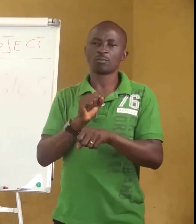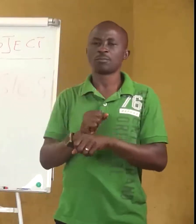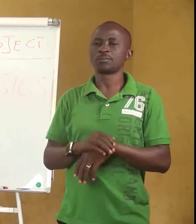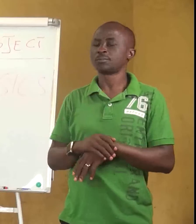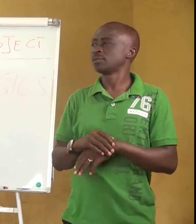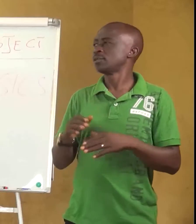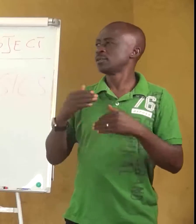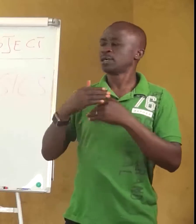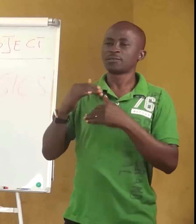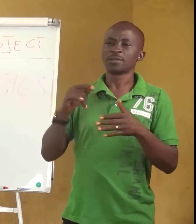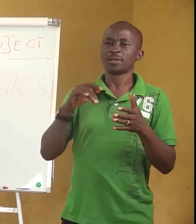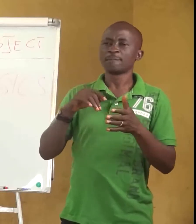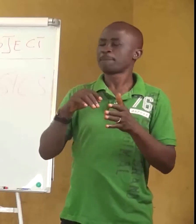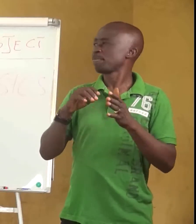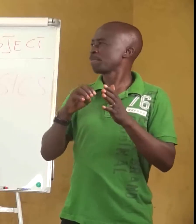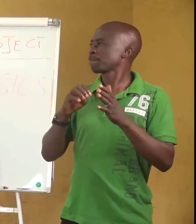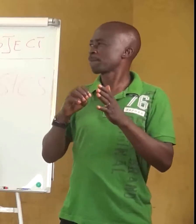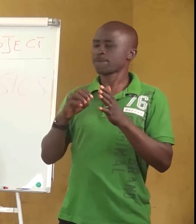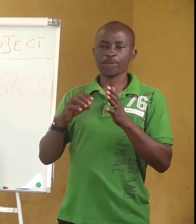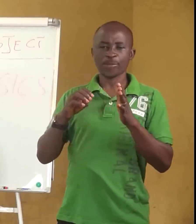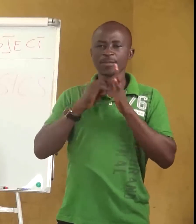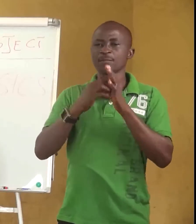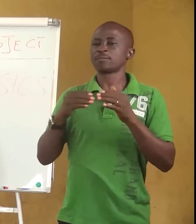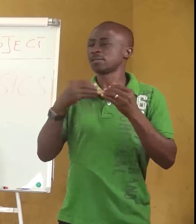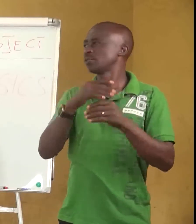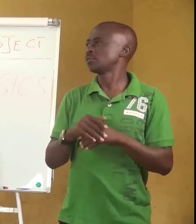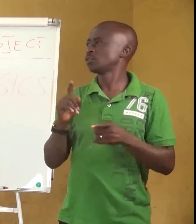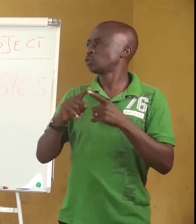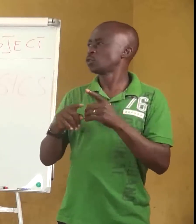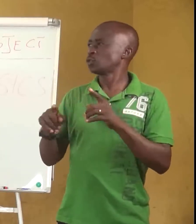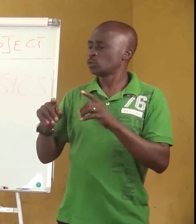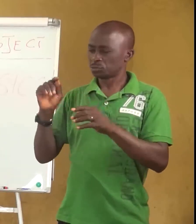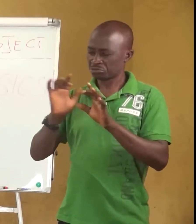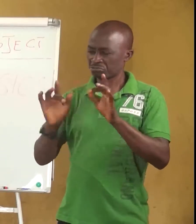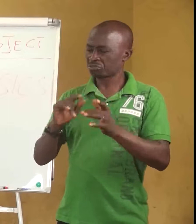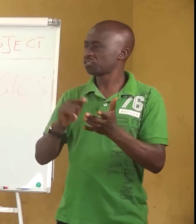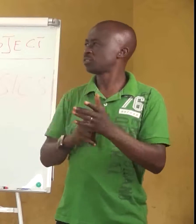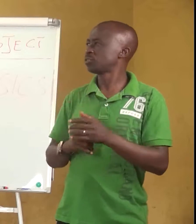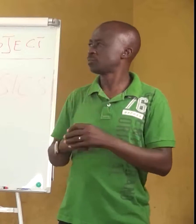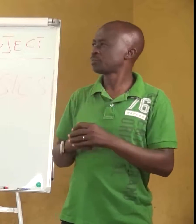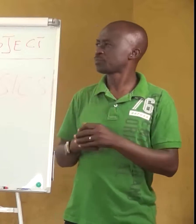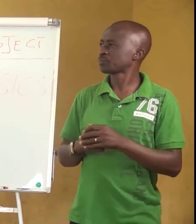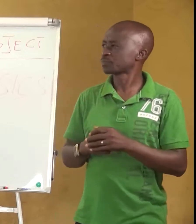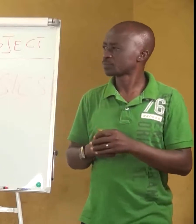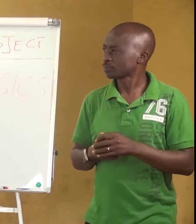has been solved for you to calculate the escape velocity given acceleration due to gravity or our